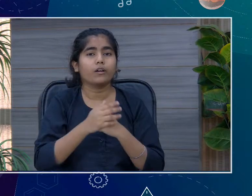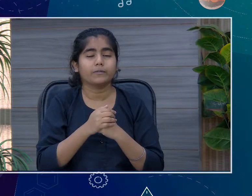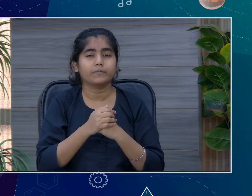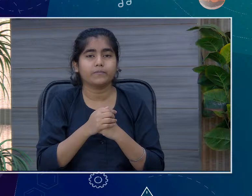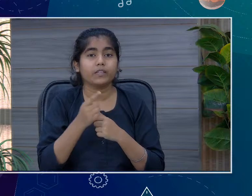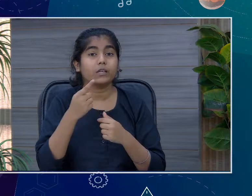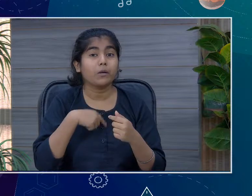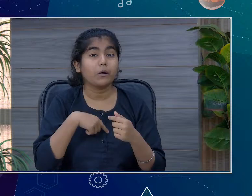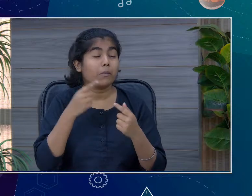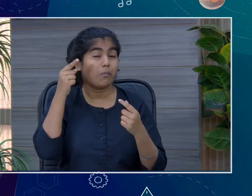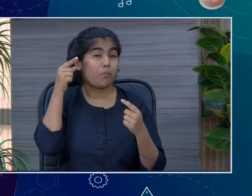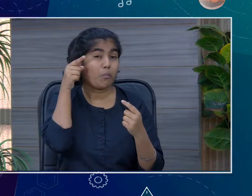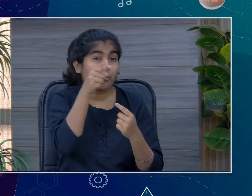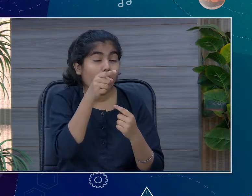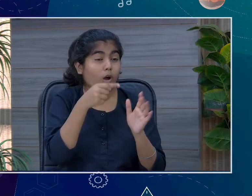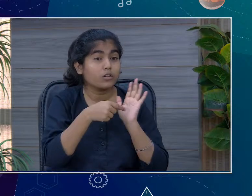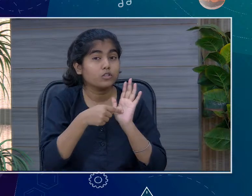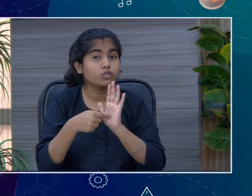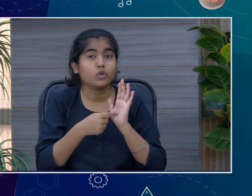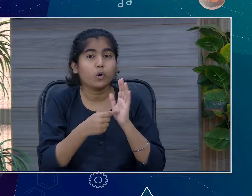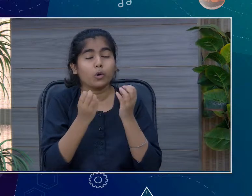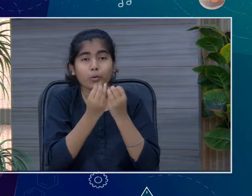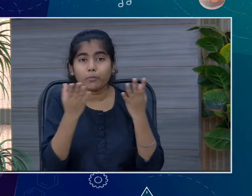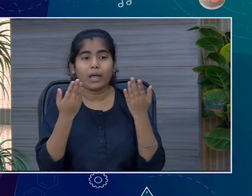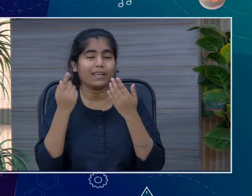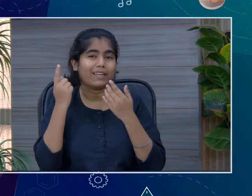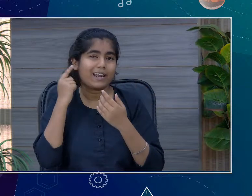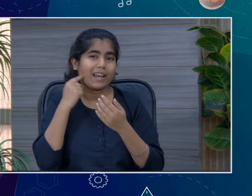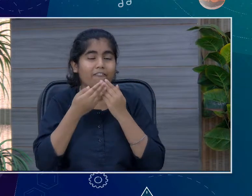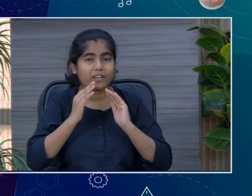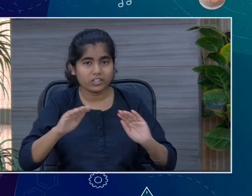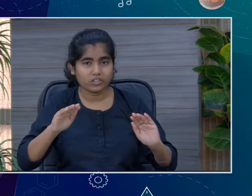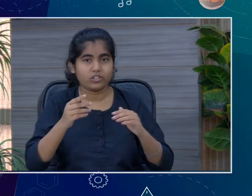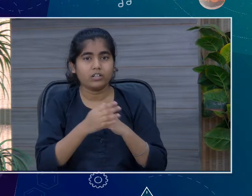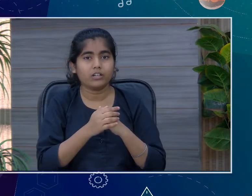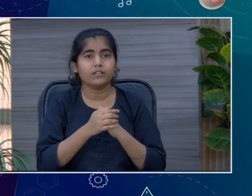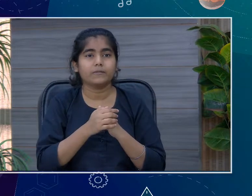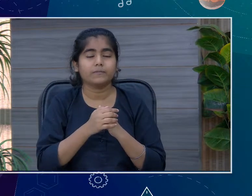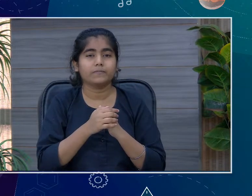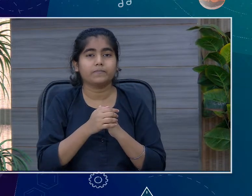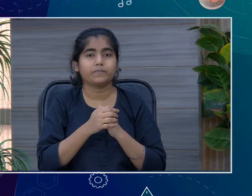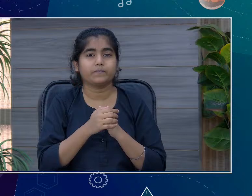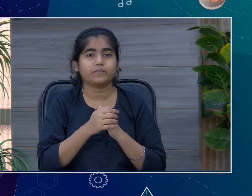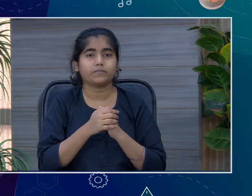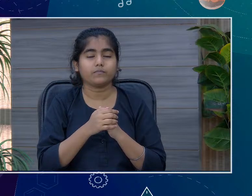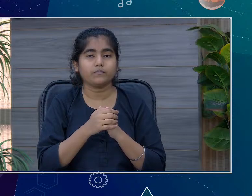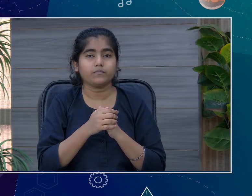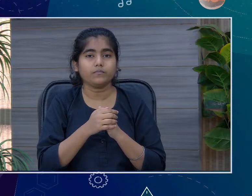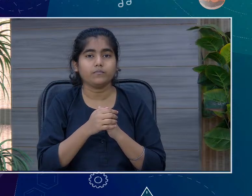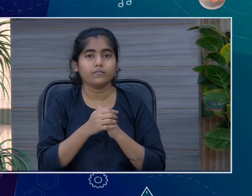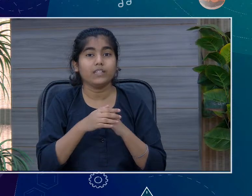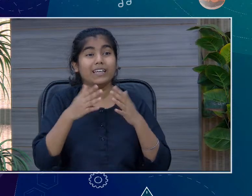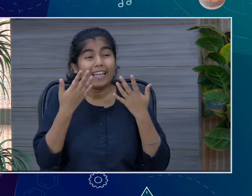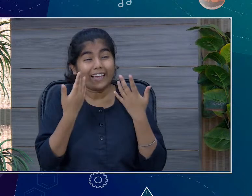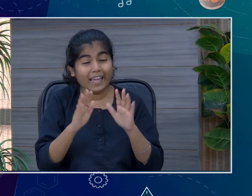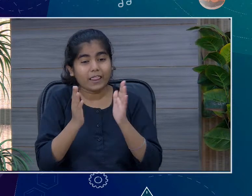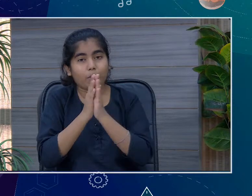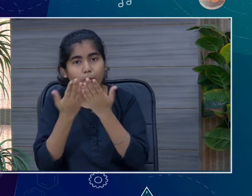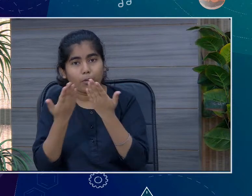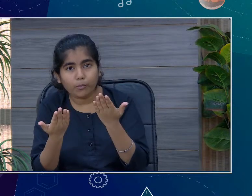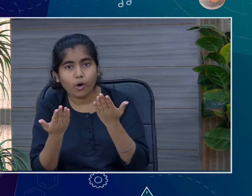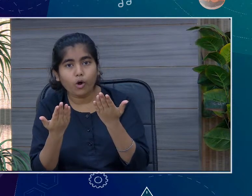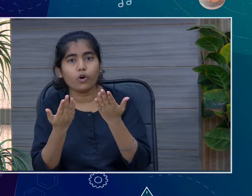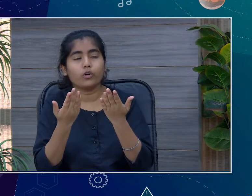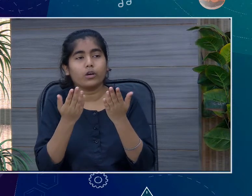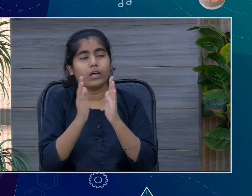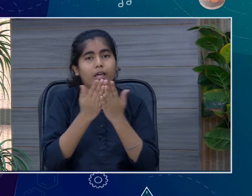to highlight is that for many deaf children, having to read any textbook in a language